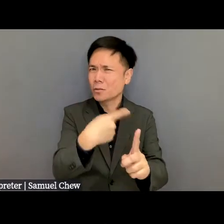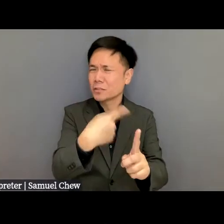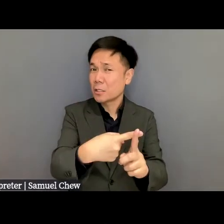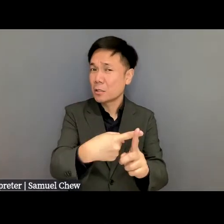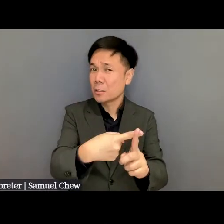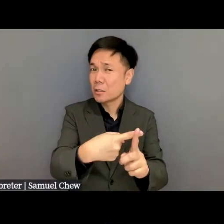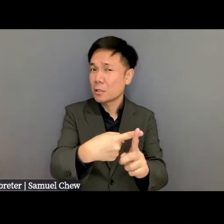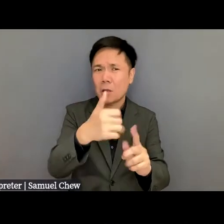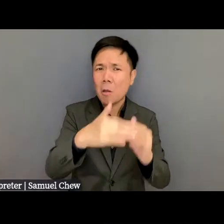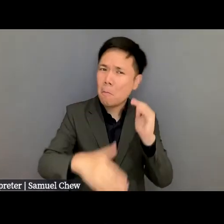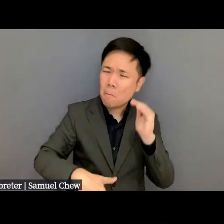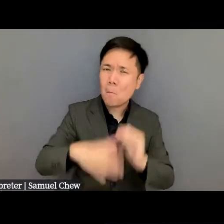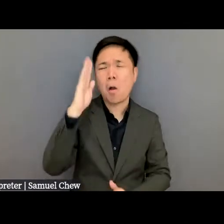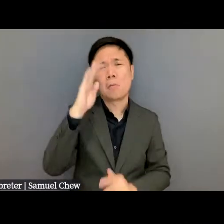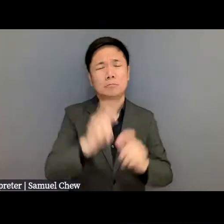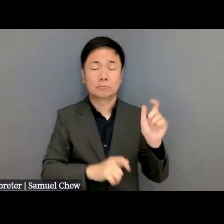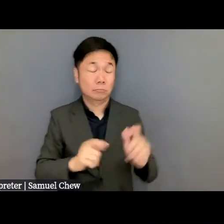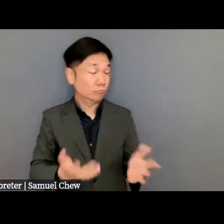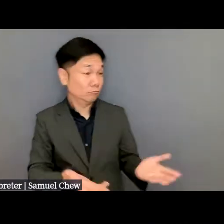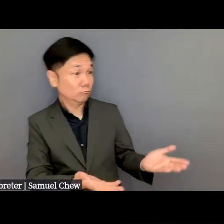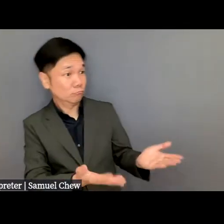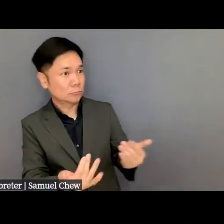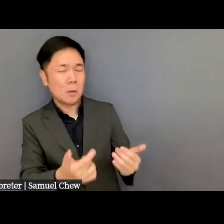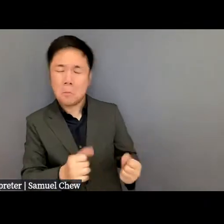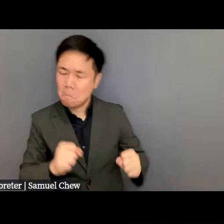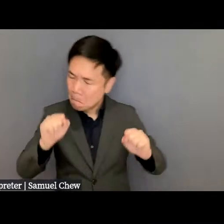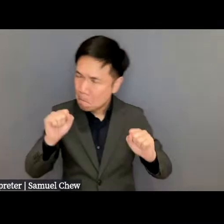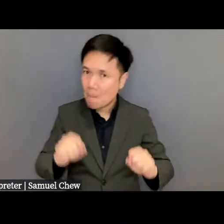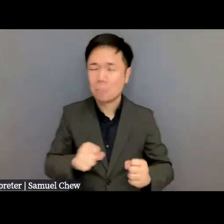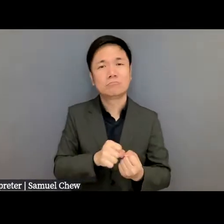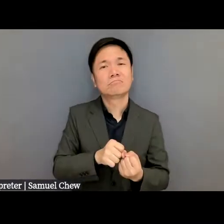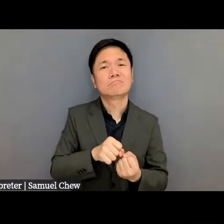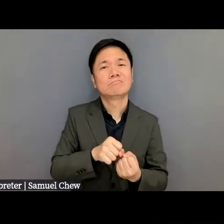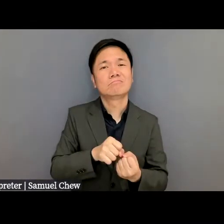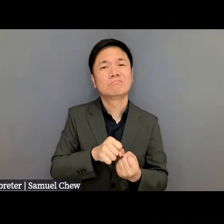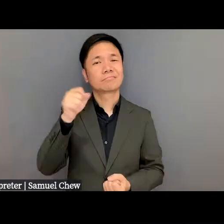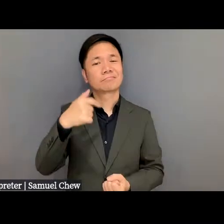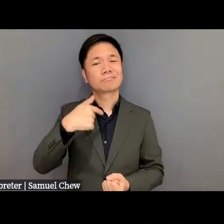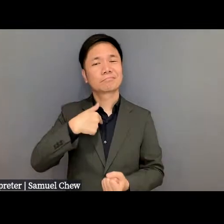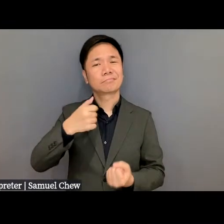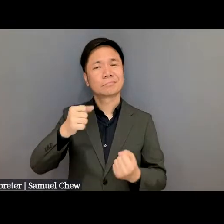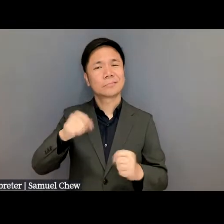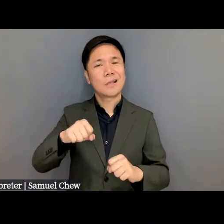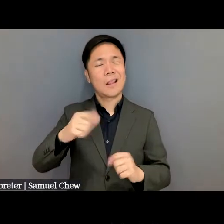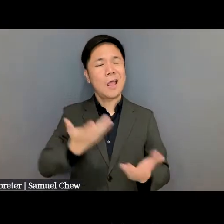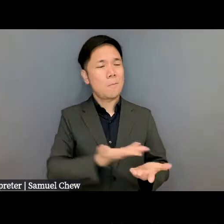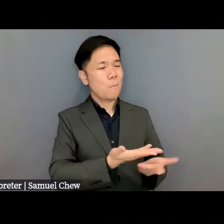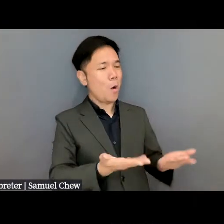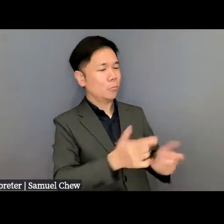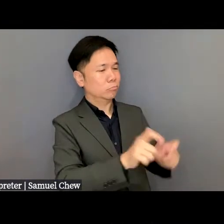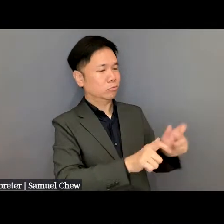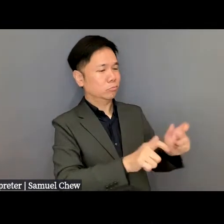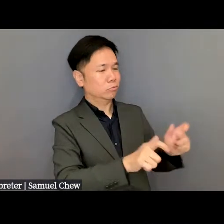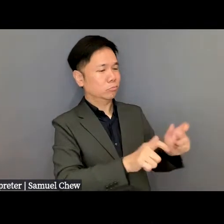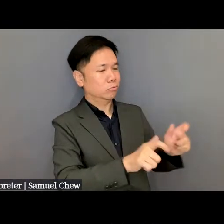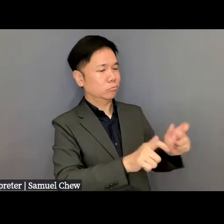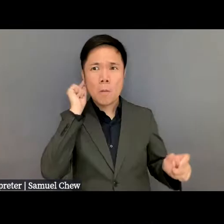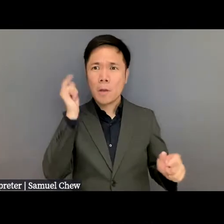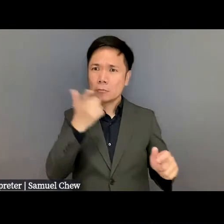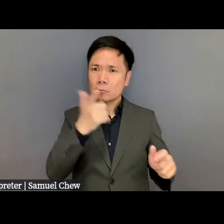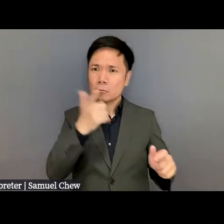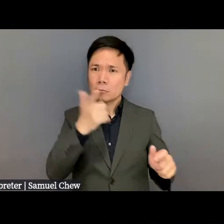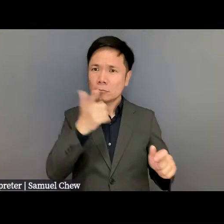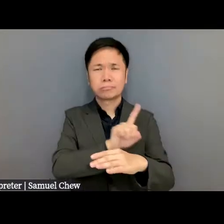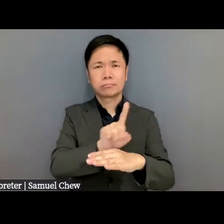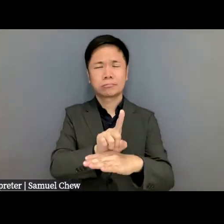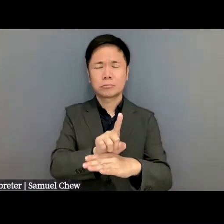more people that will be qualified, and that you have a wide range of number of them that will be able to bring more